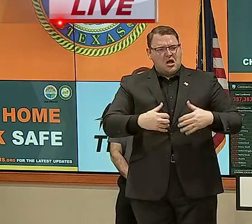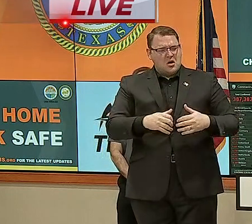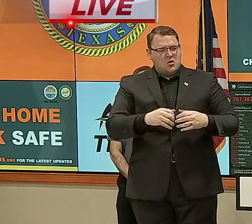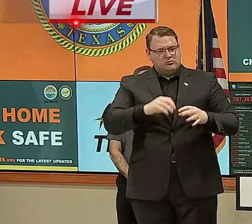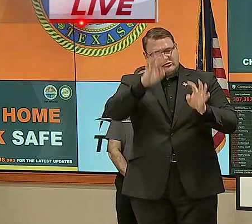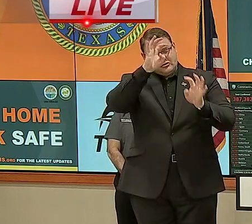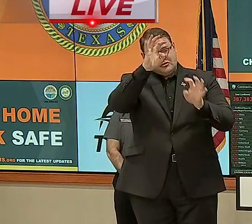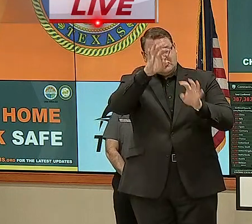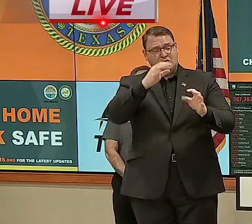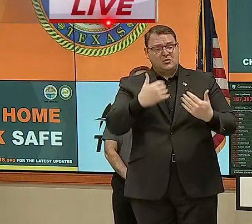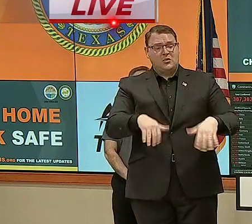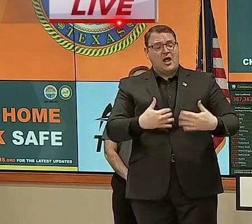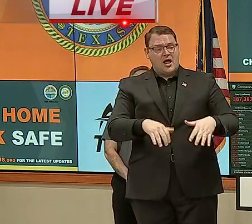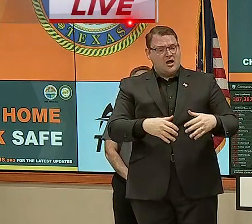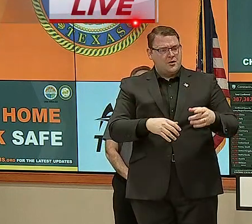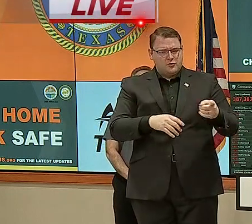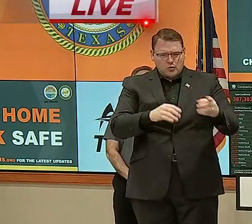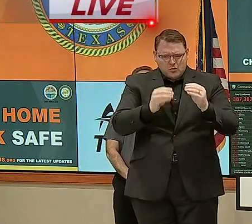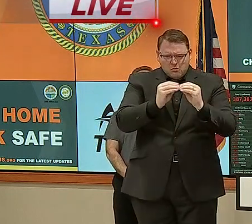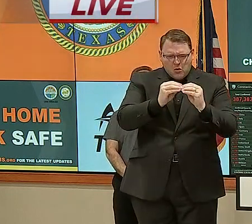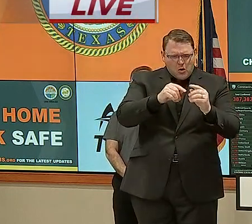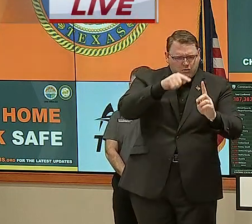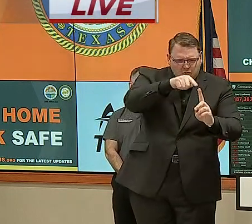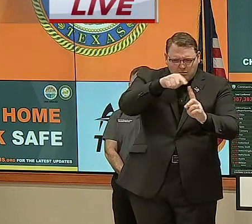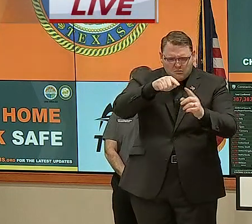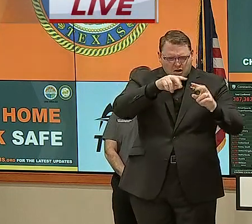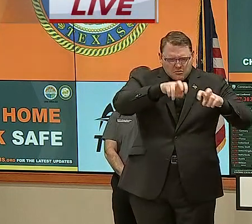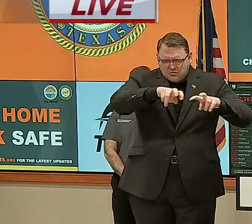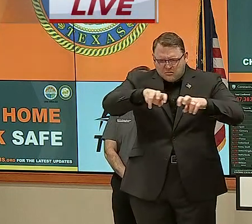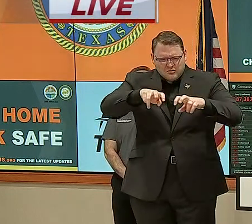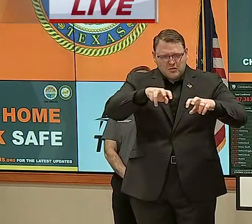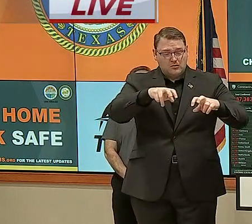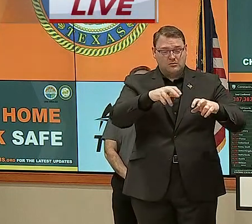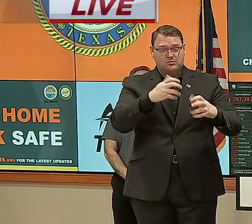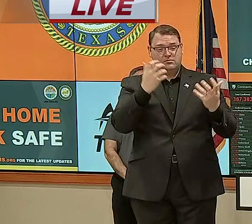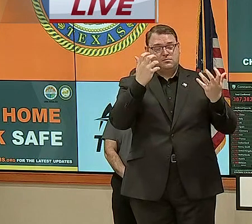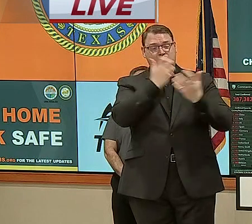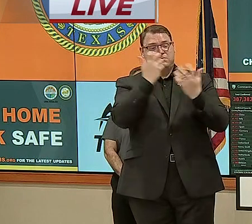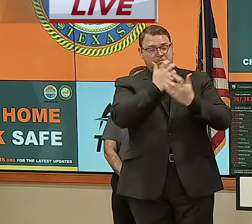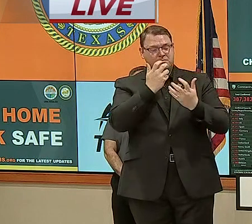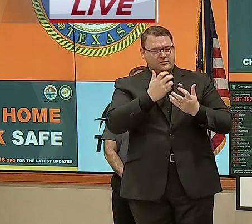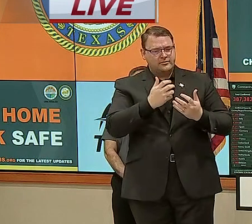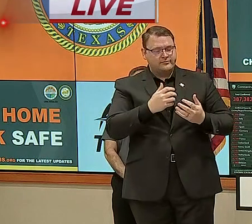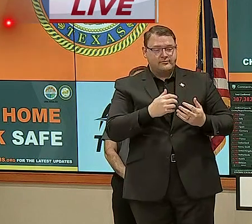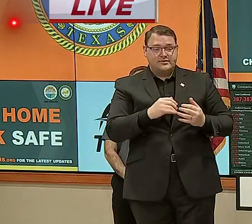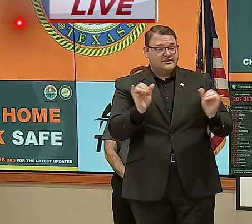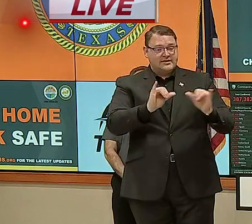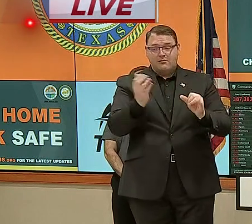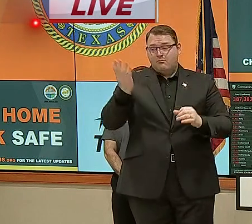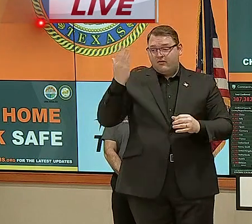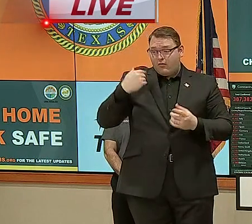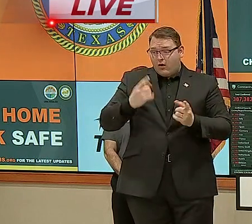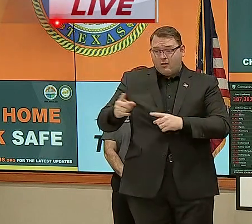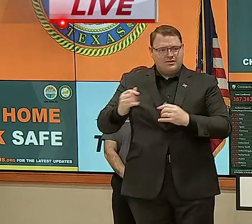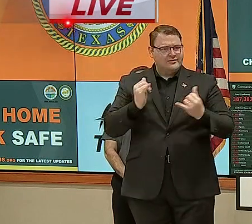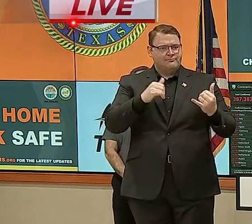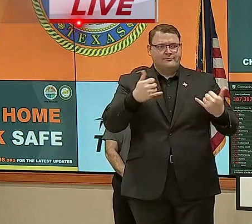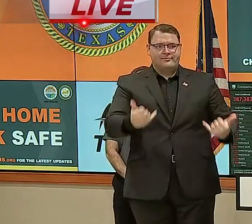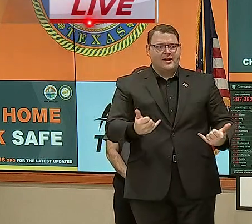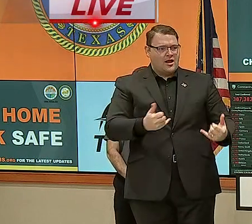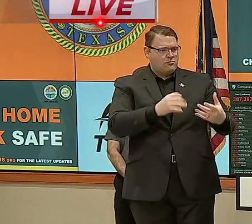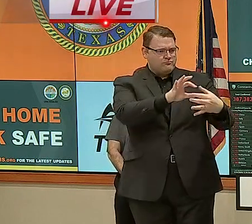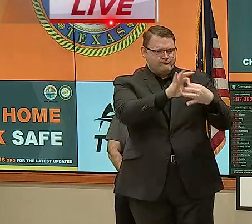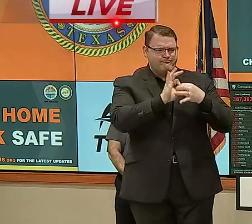times, as I've worked with others, worked with you in the same manner, and the relationship has been a very positive one, and we are